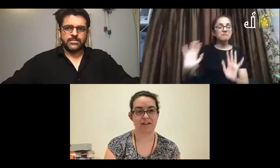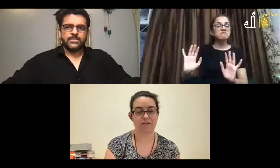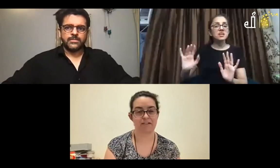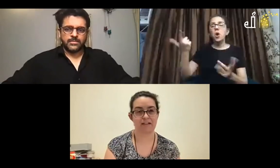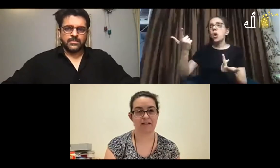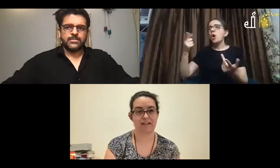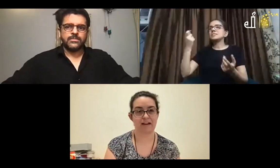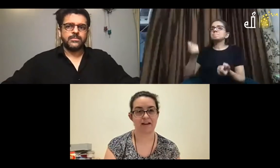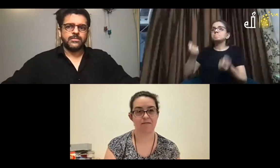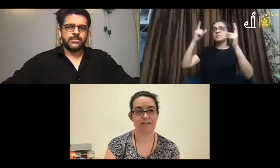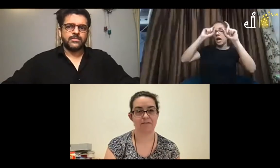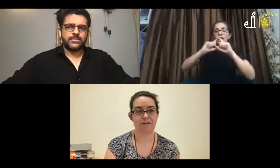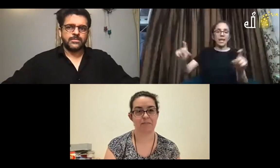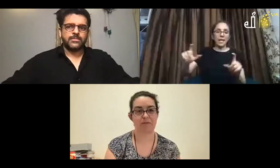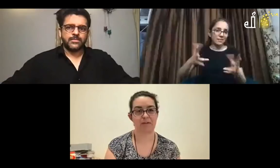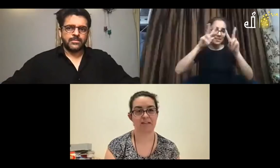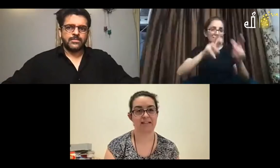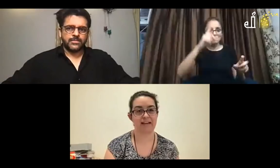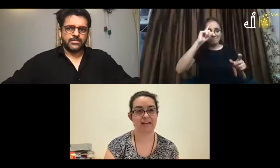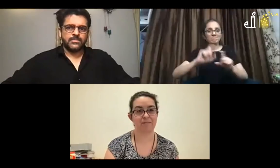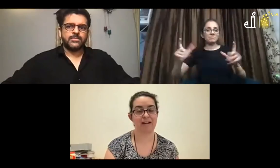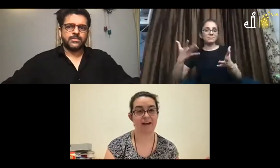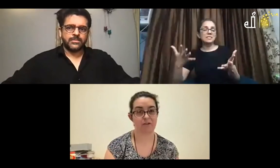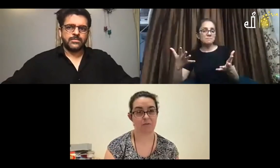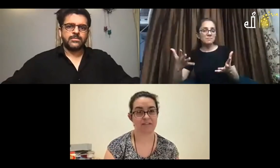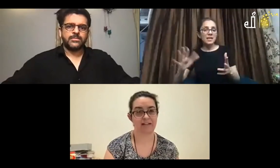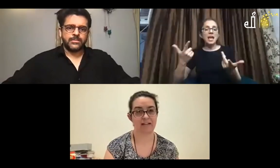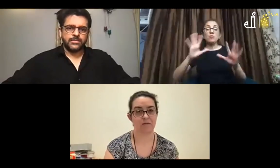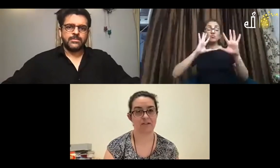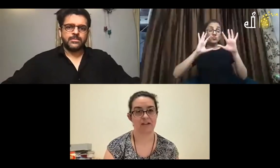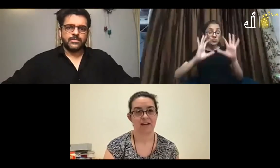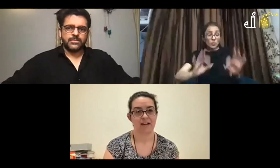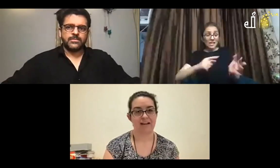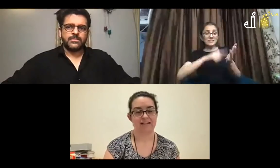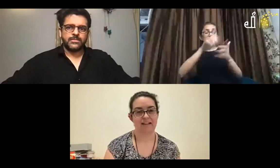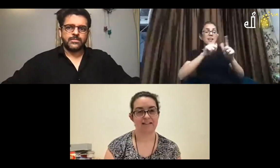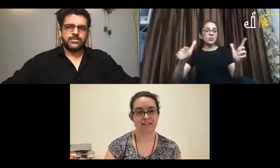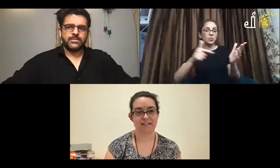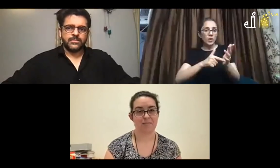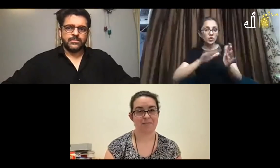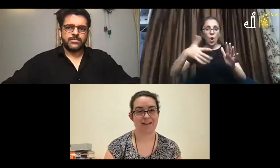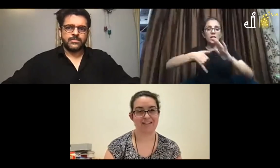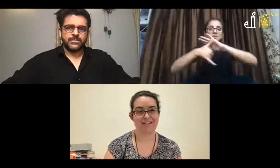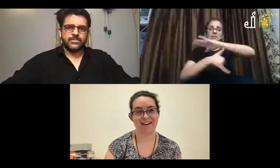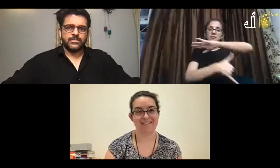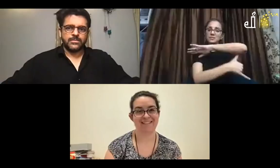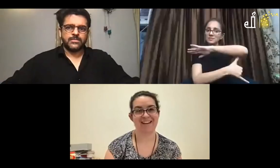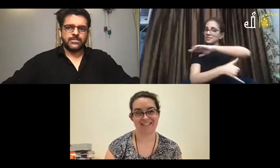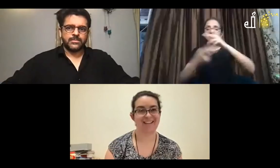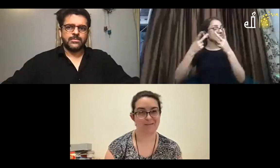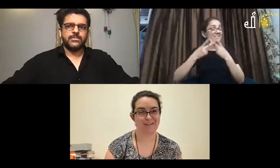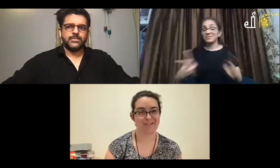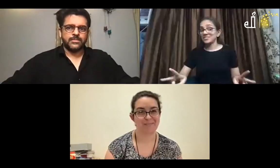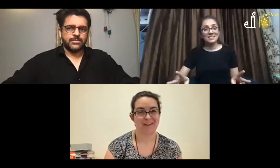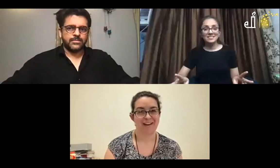good understanding of the difference between, say, an actual sign language and a sign system that is not a